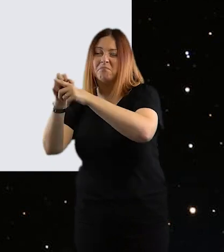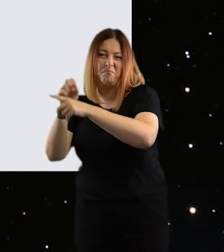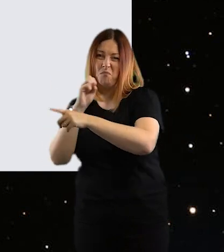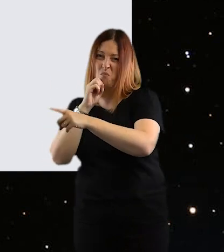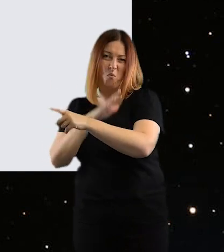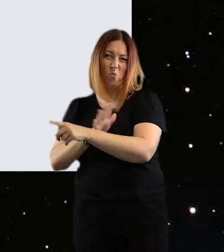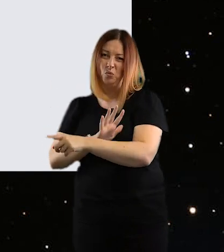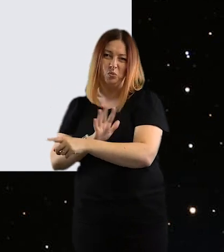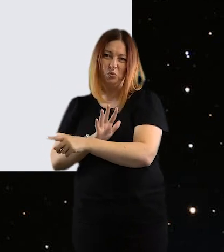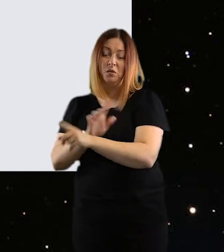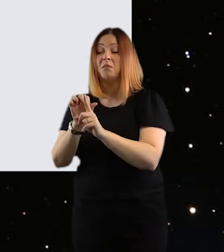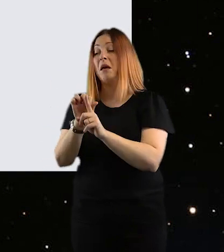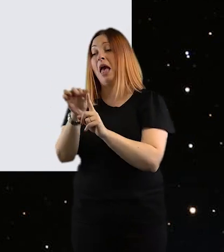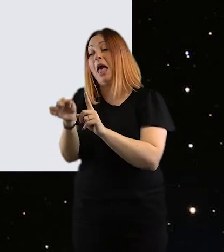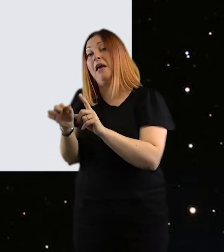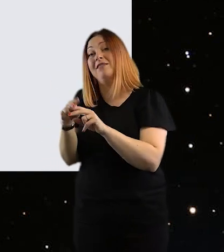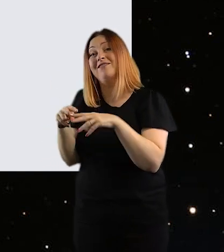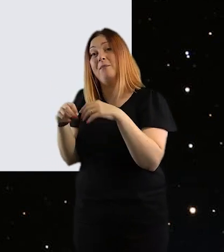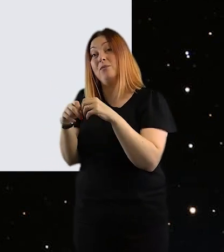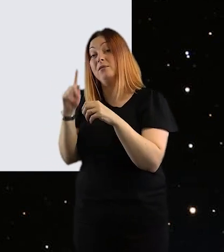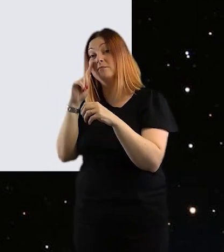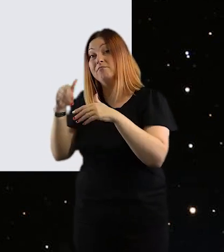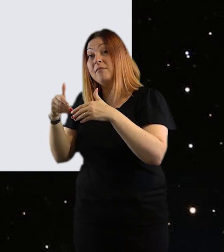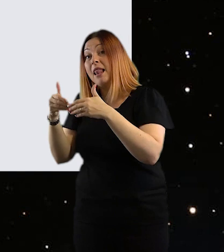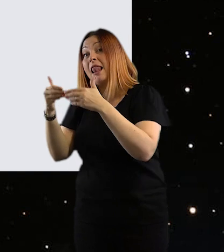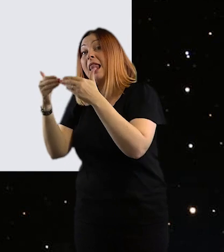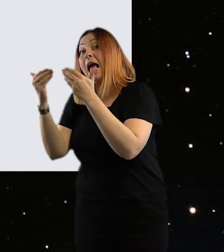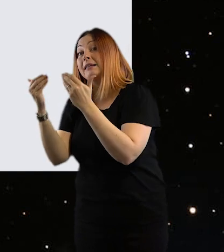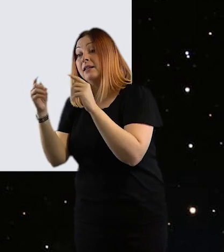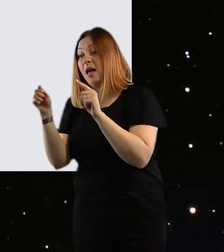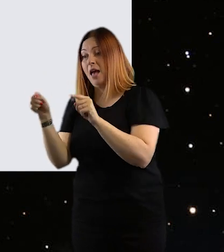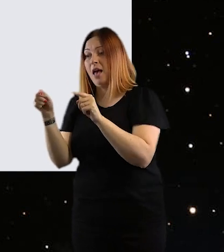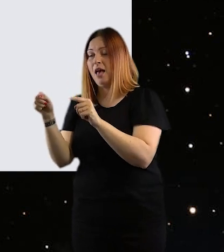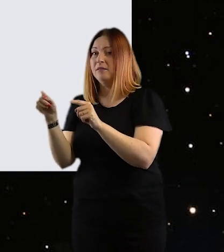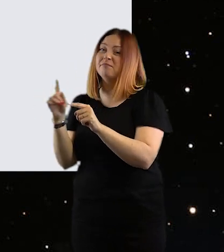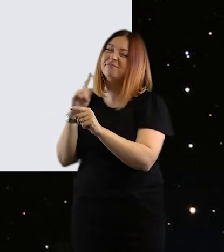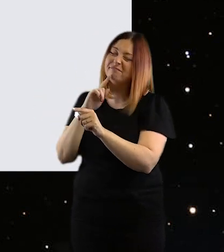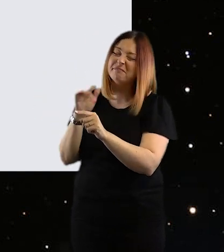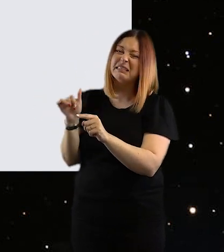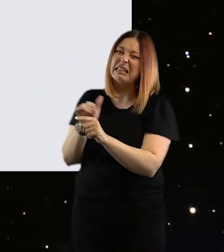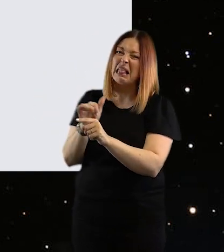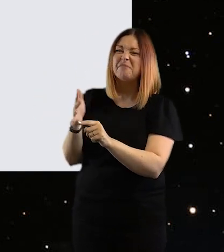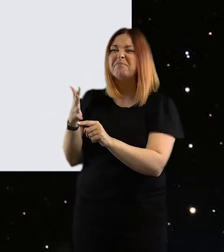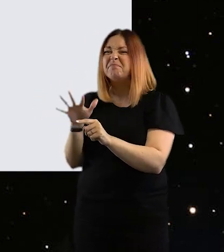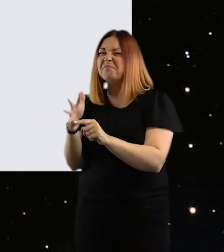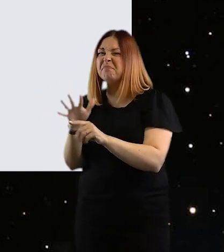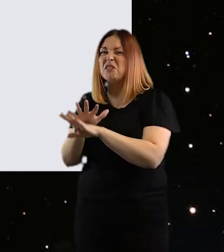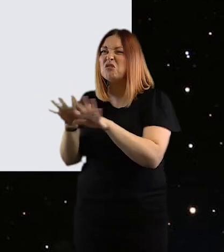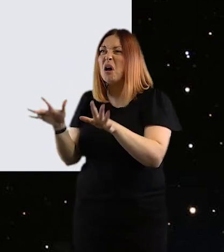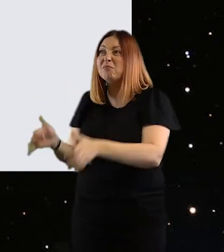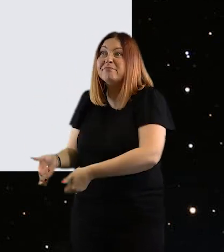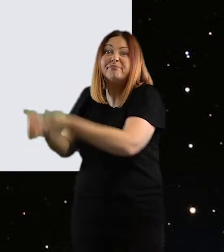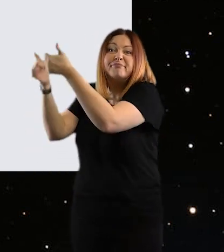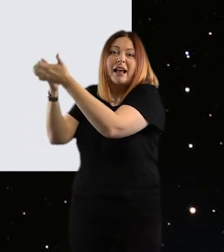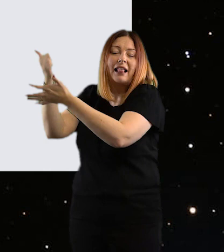February, there is a short period where there is a slightly lighter. It's still a poor chance. It's certainly not up in the good and excellent